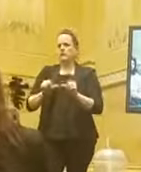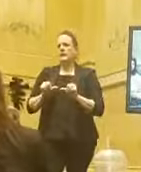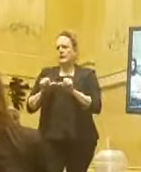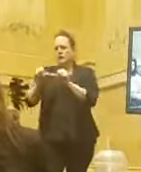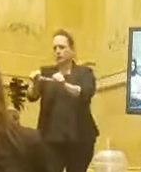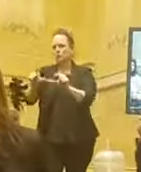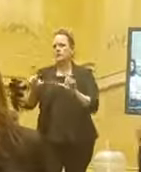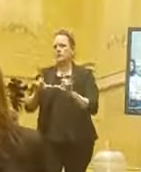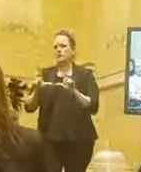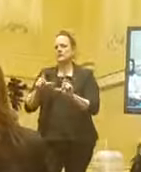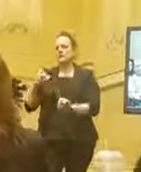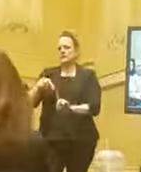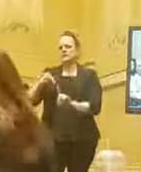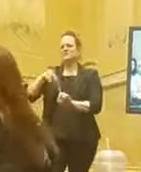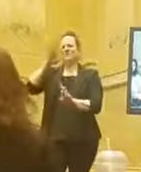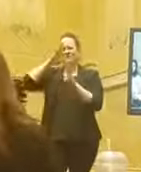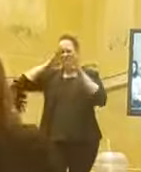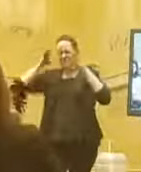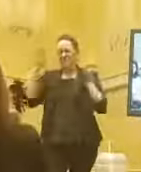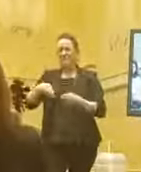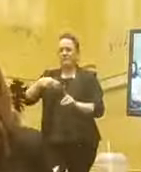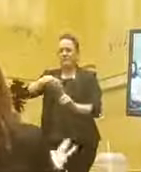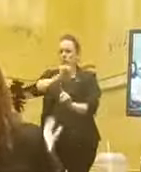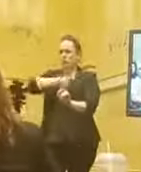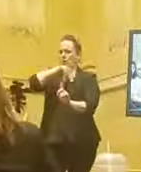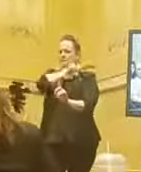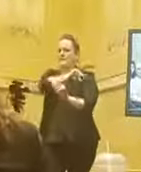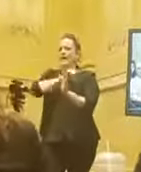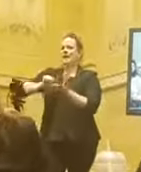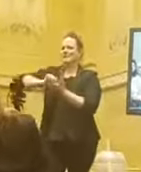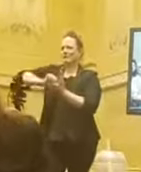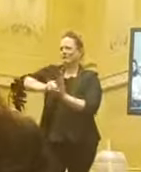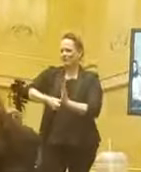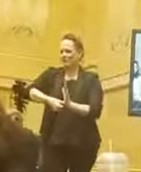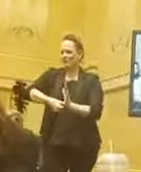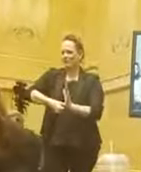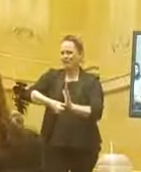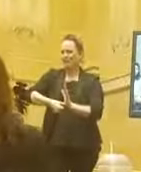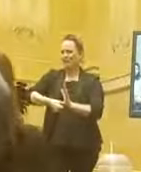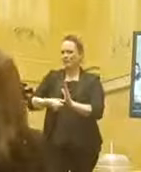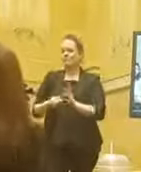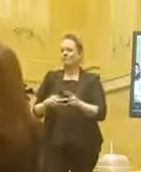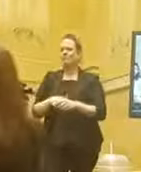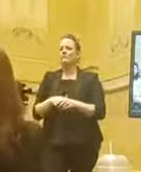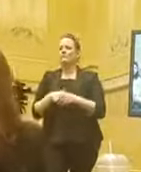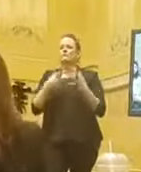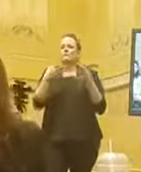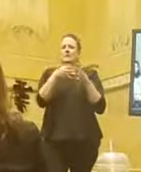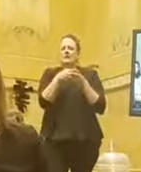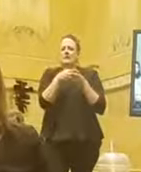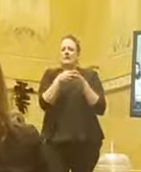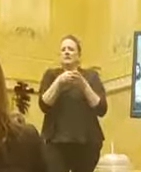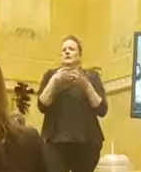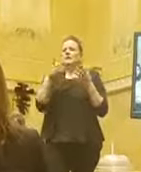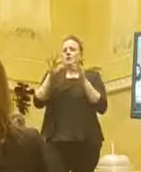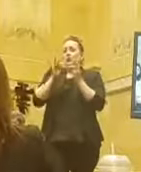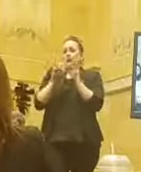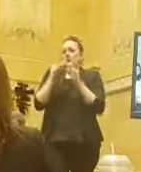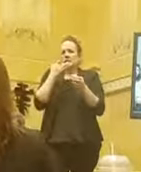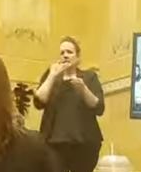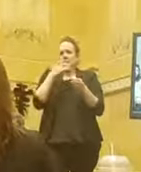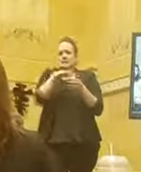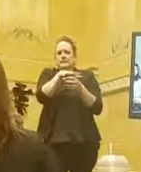is a shortage. Using VI interpreters, they are in any state, anywhere, and they